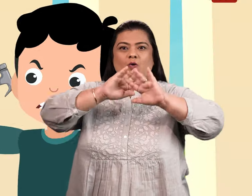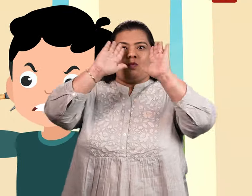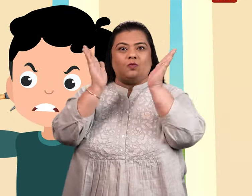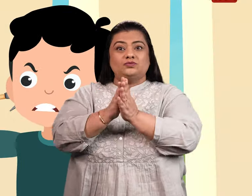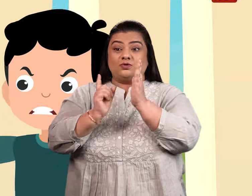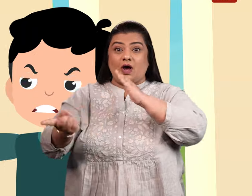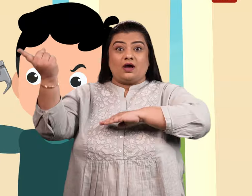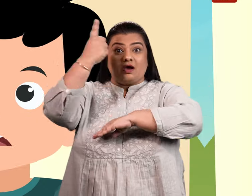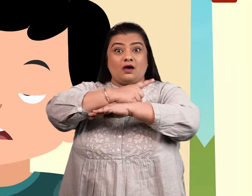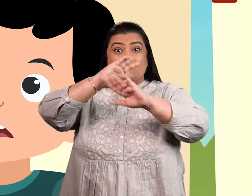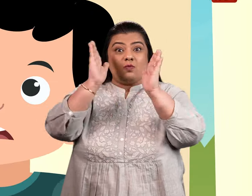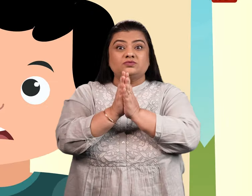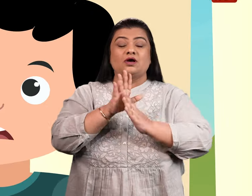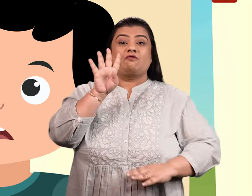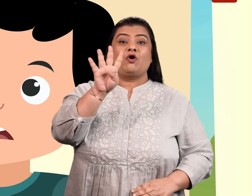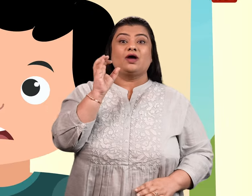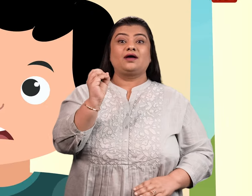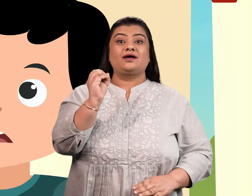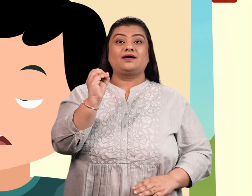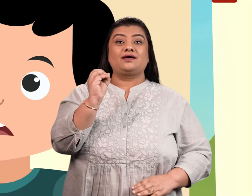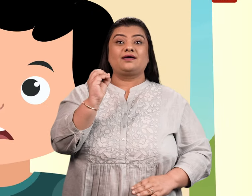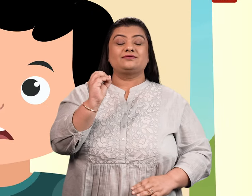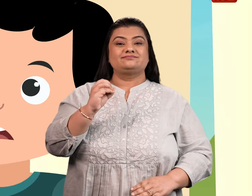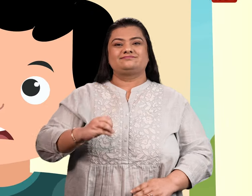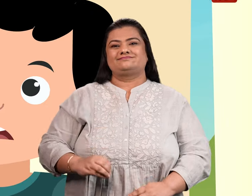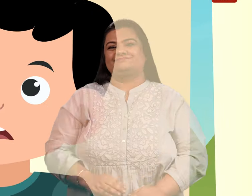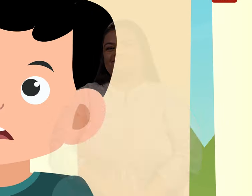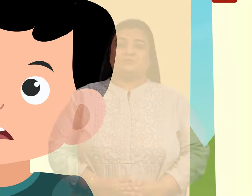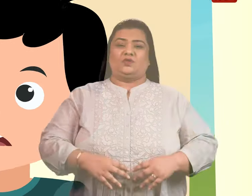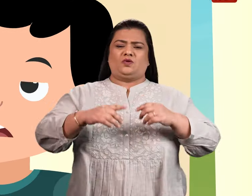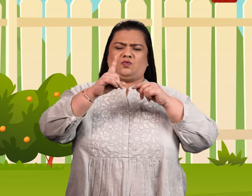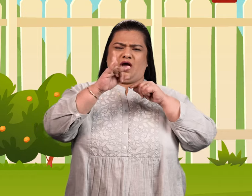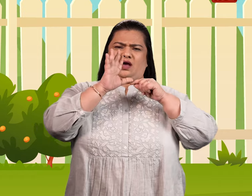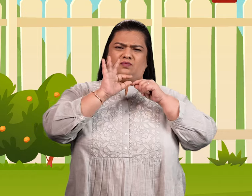In one day, he had hammered 40 nails into the fence.